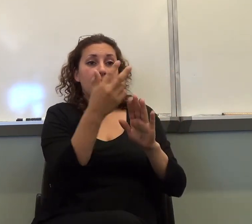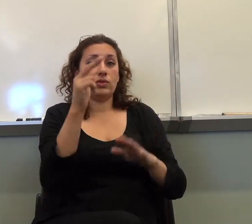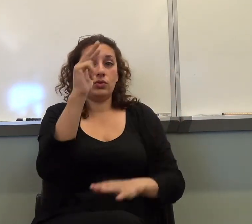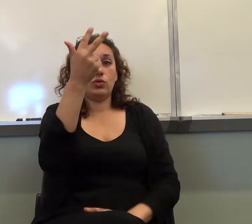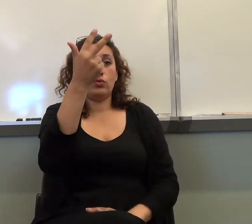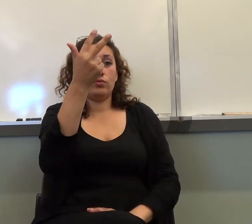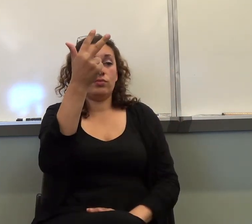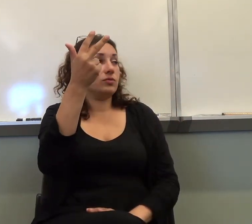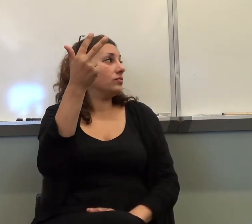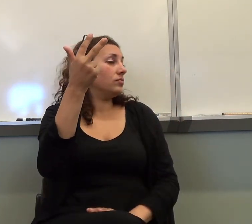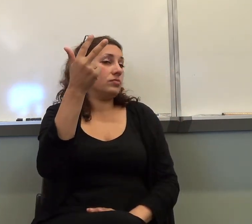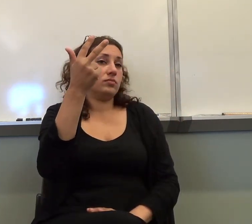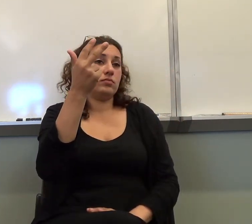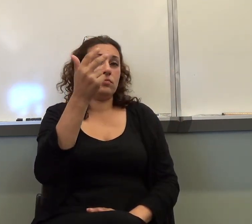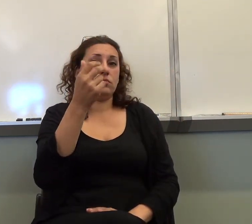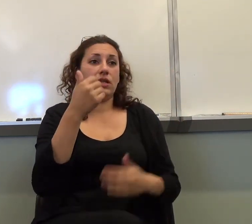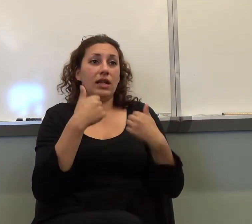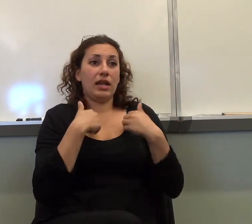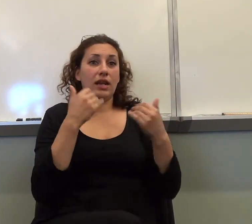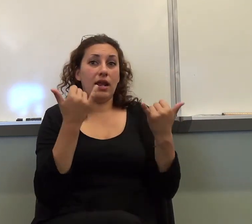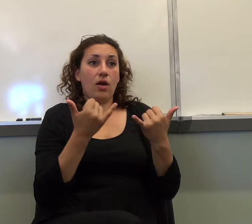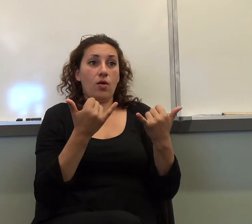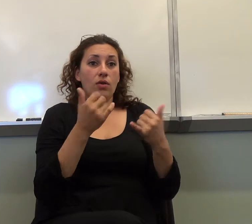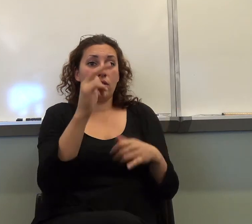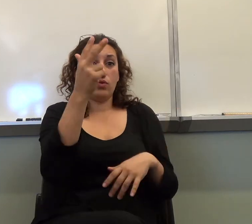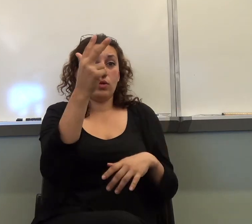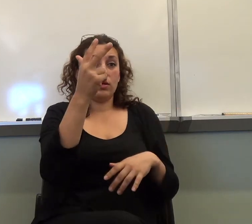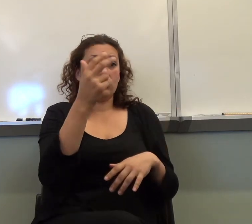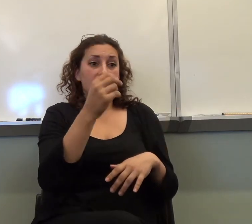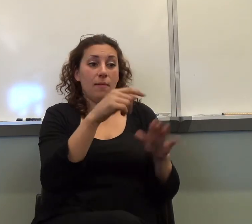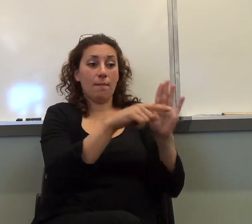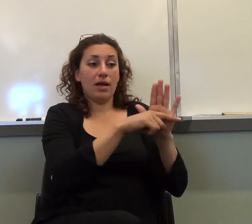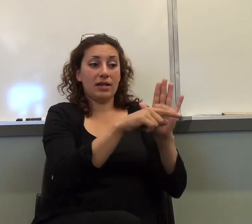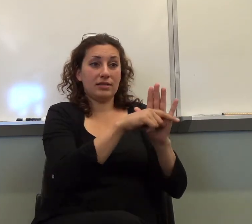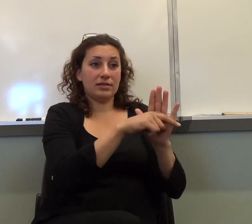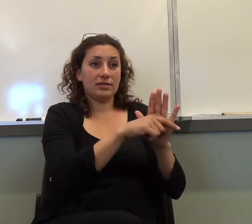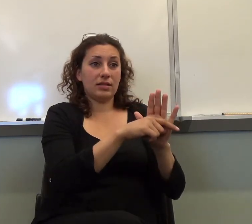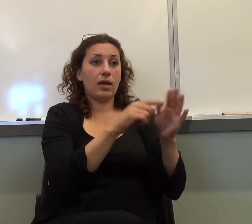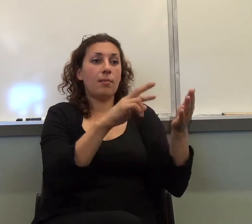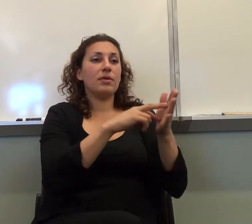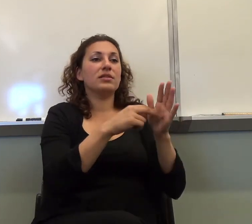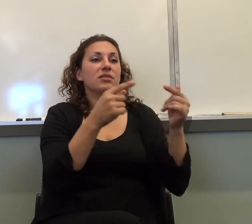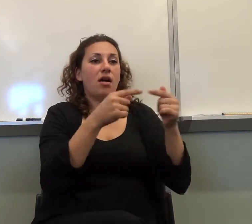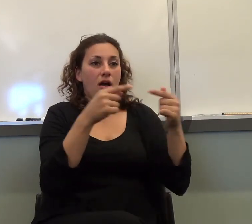where the 3 only now applies to the 5, the minus sign means opposite.